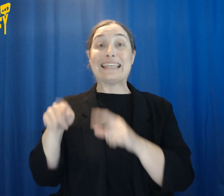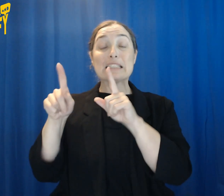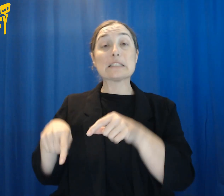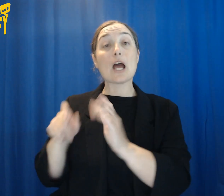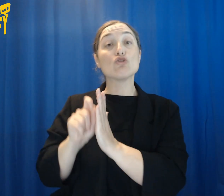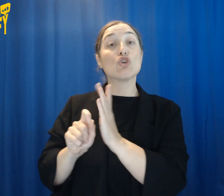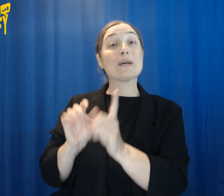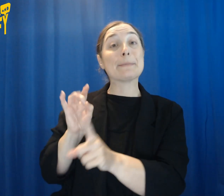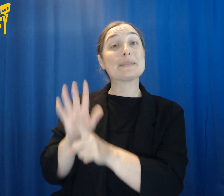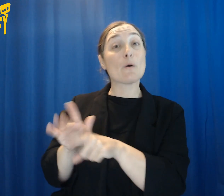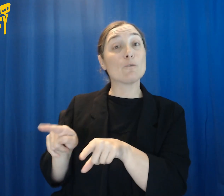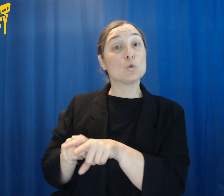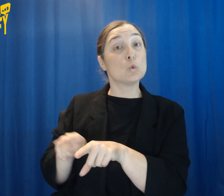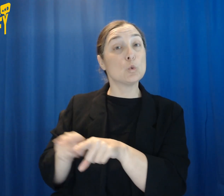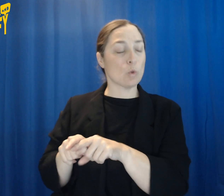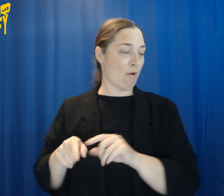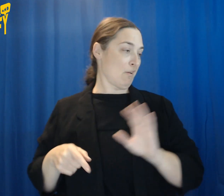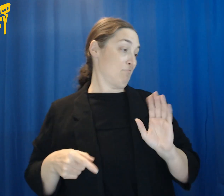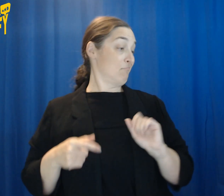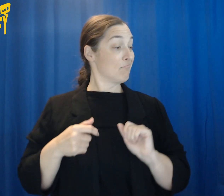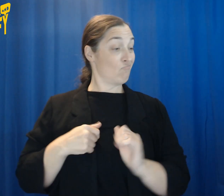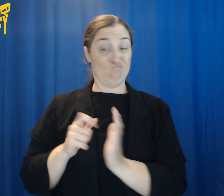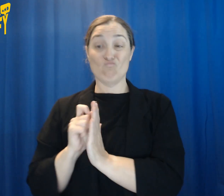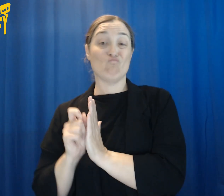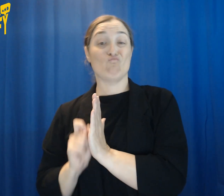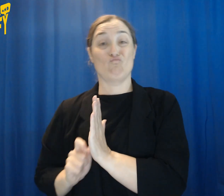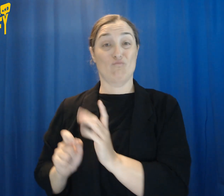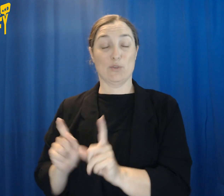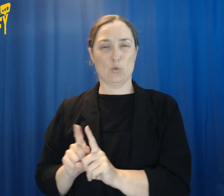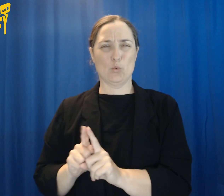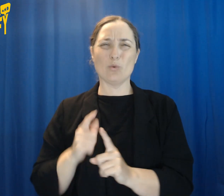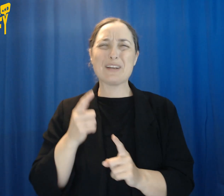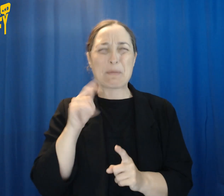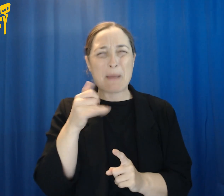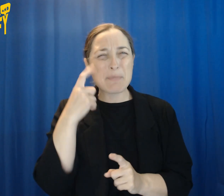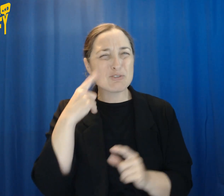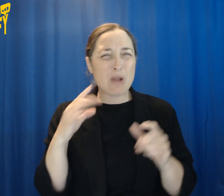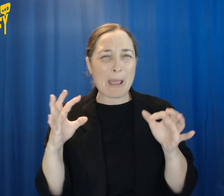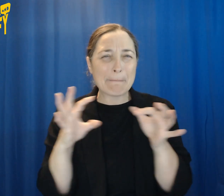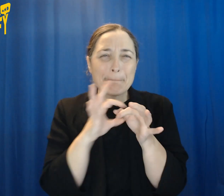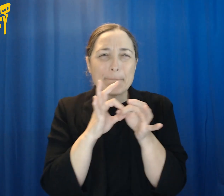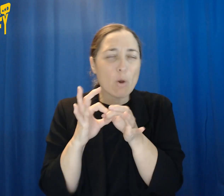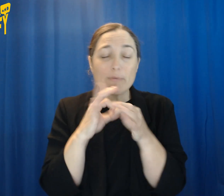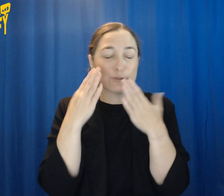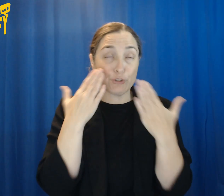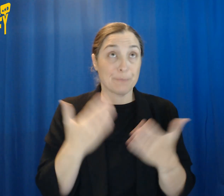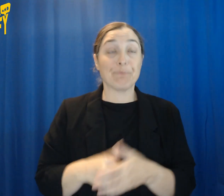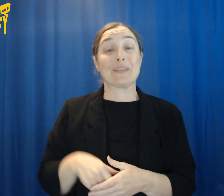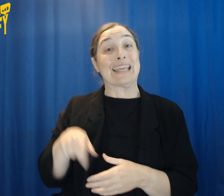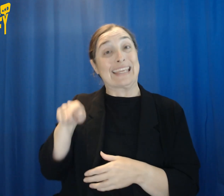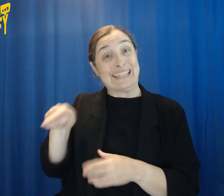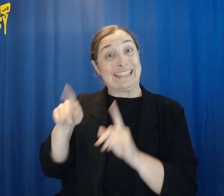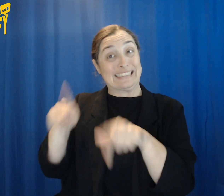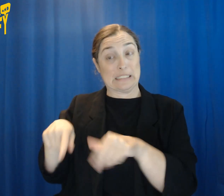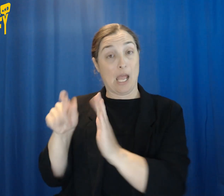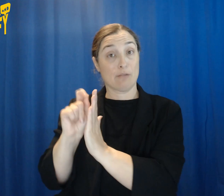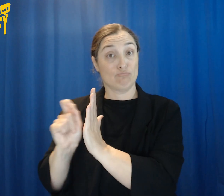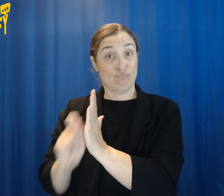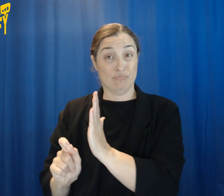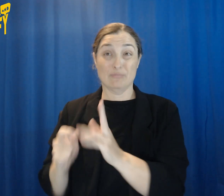himself, trying to like bond with me in a way. So anyway, he kept a journal for like maybe 2 or 3